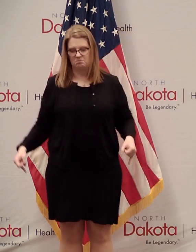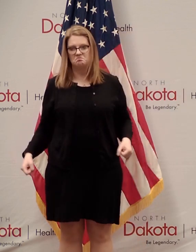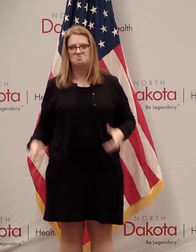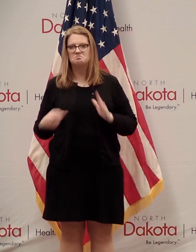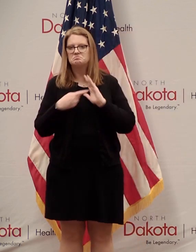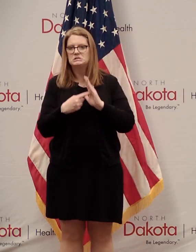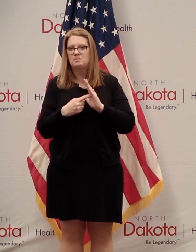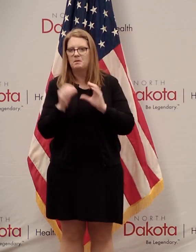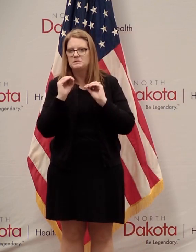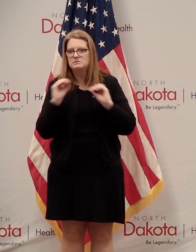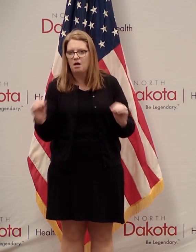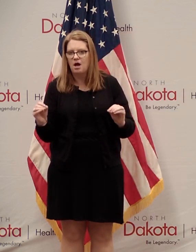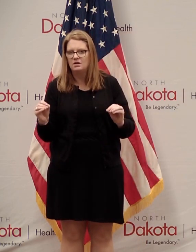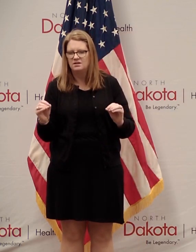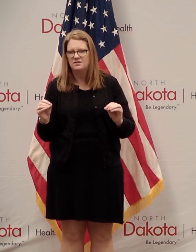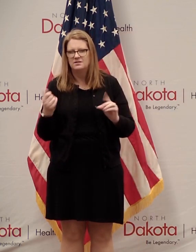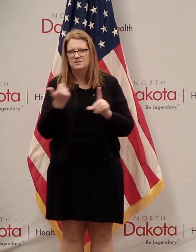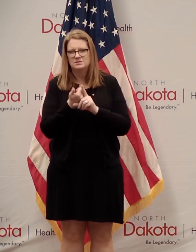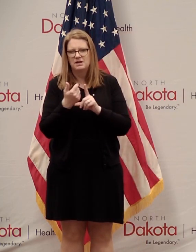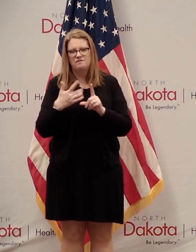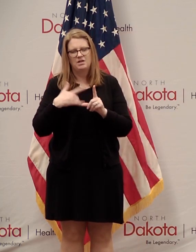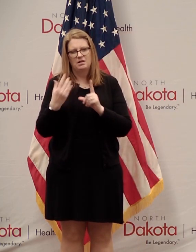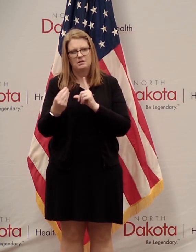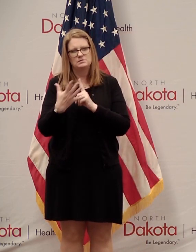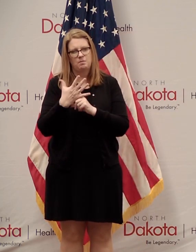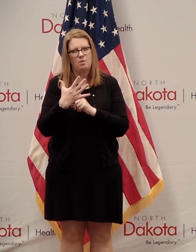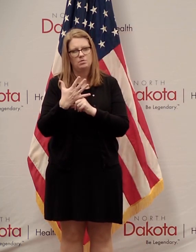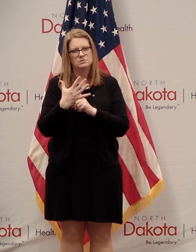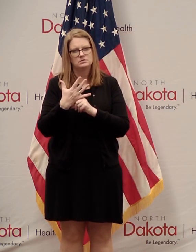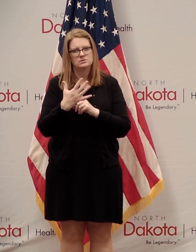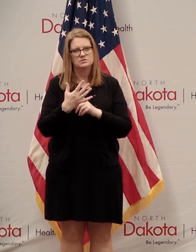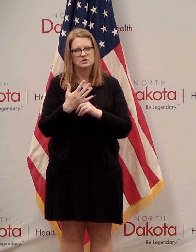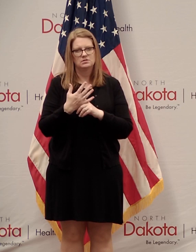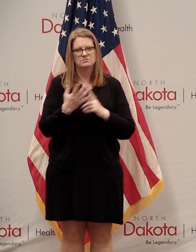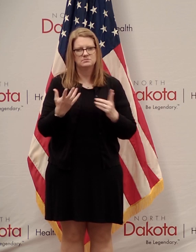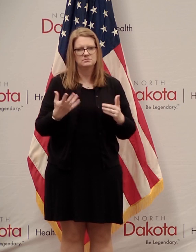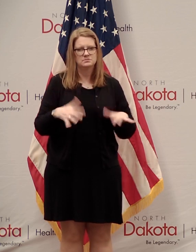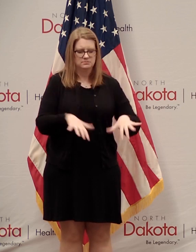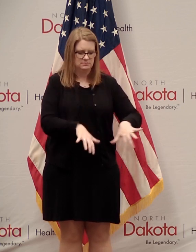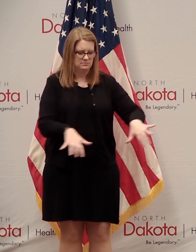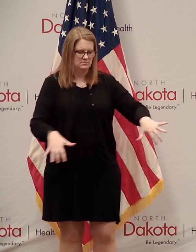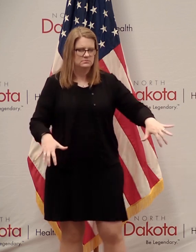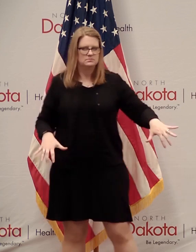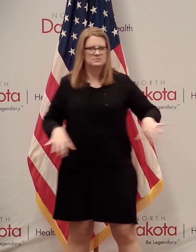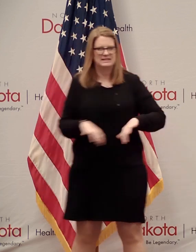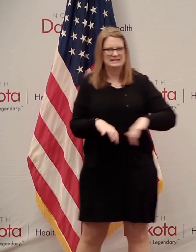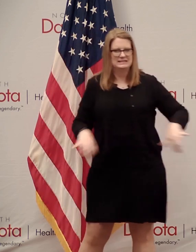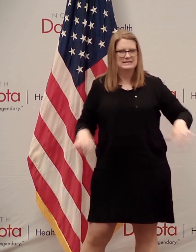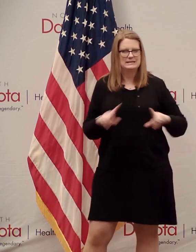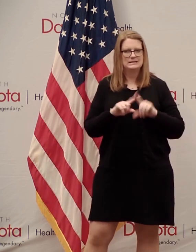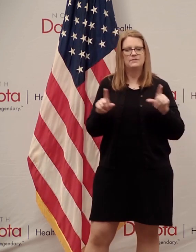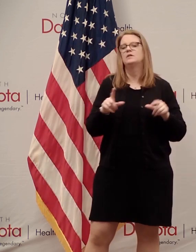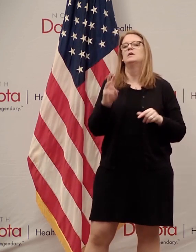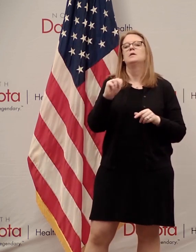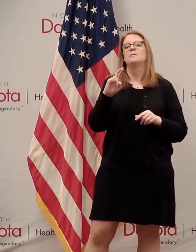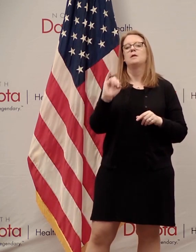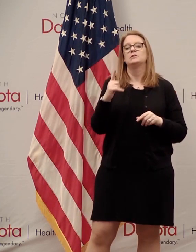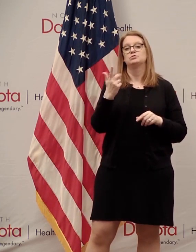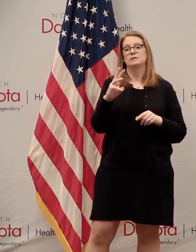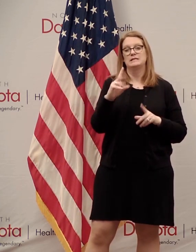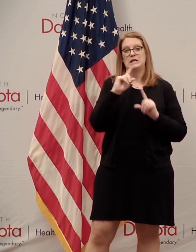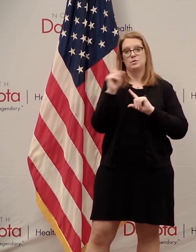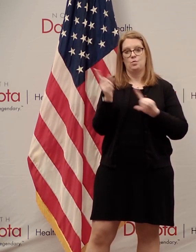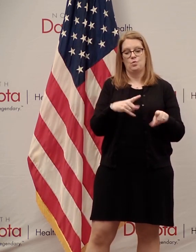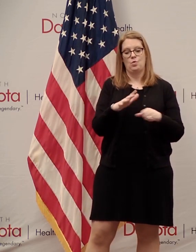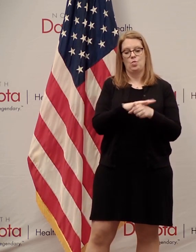showing symptoms, but they're both separating themselves to prevent the spread. Since the March 26th order,